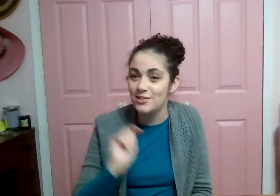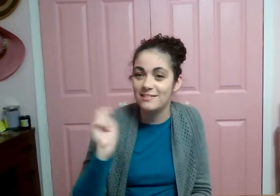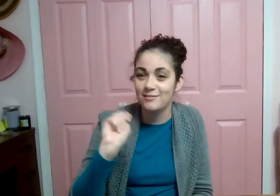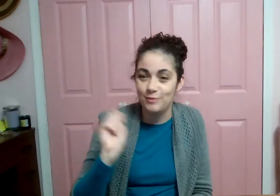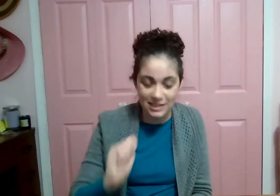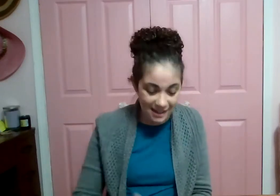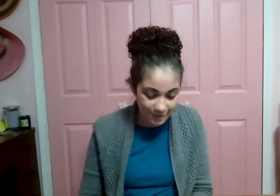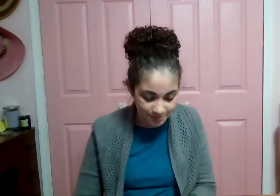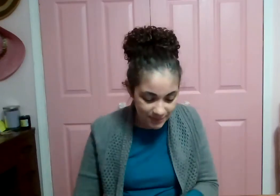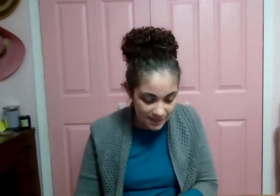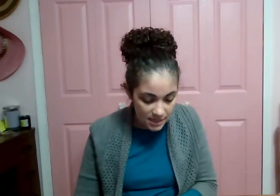just walk out.